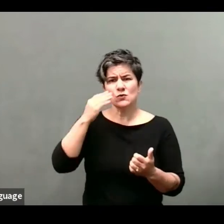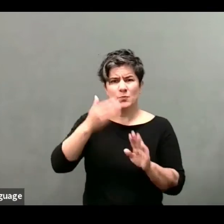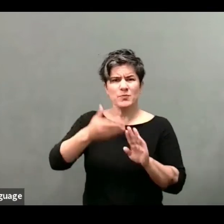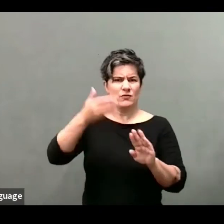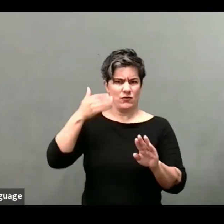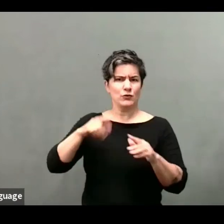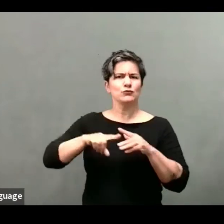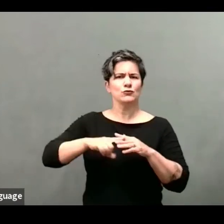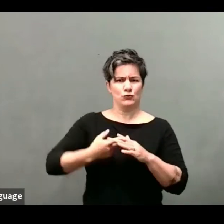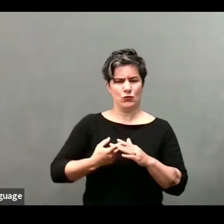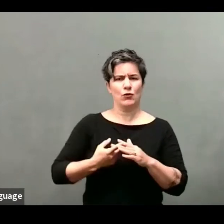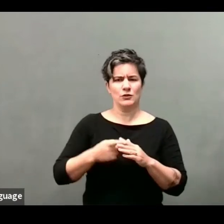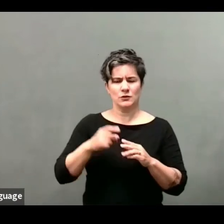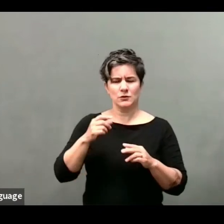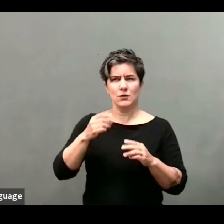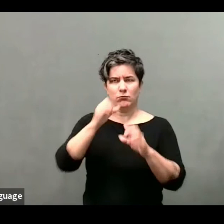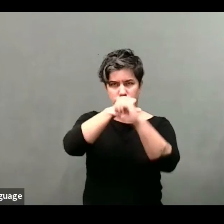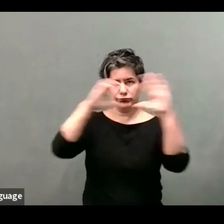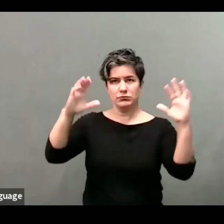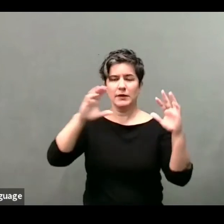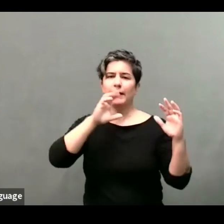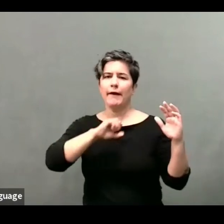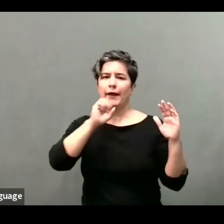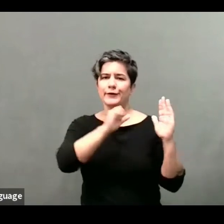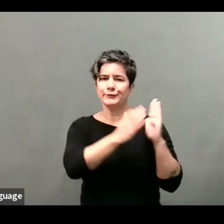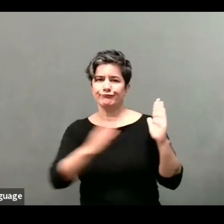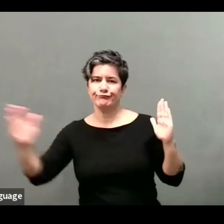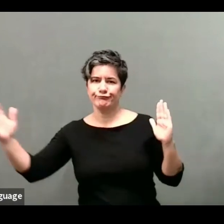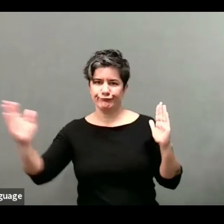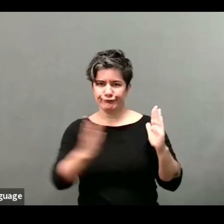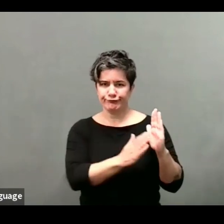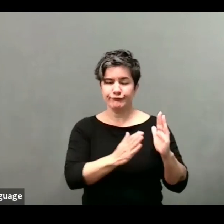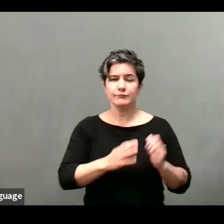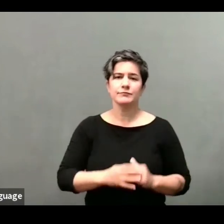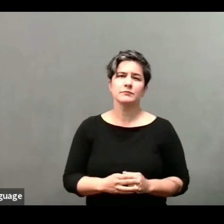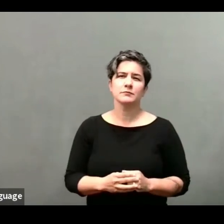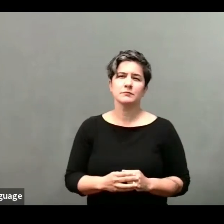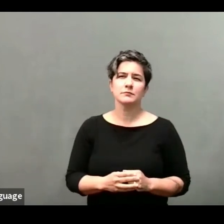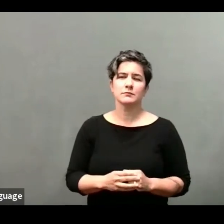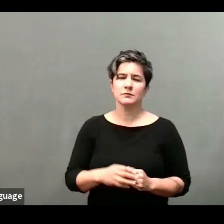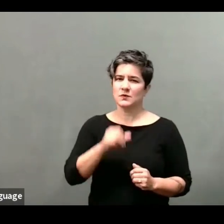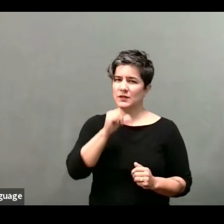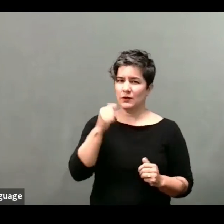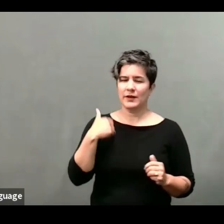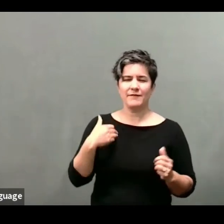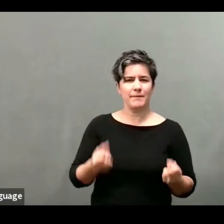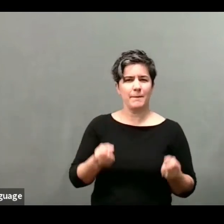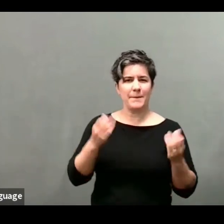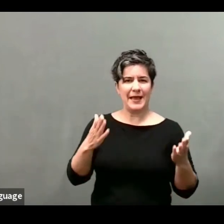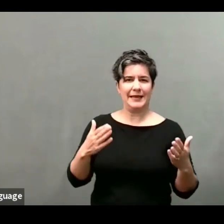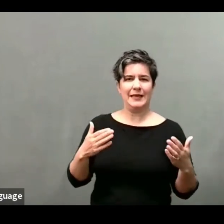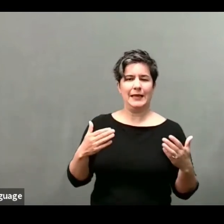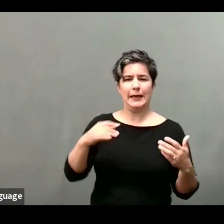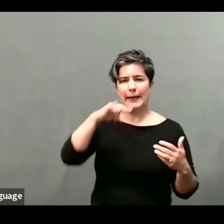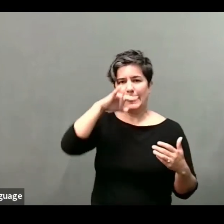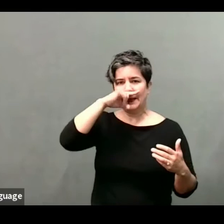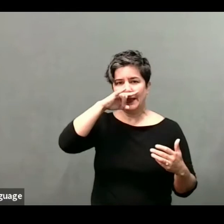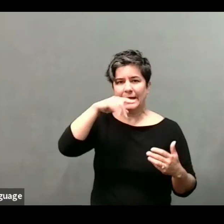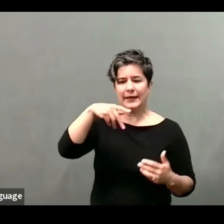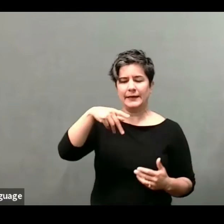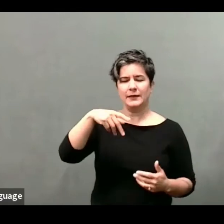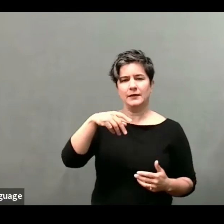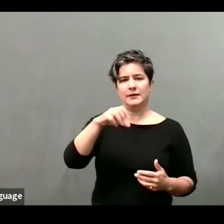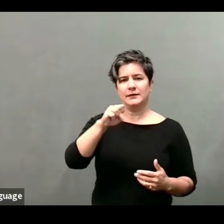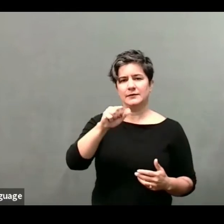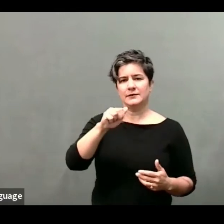do, just so that you are more aware of it. We don't have many pediatric SANEs in the state of